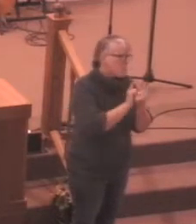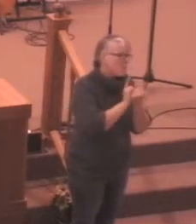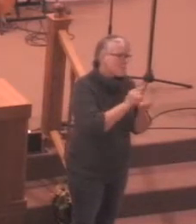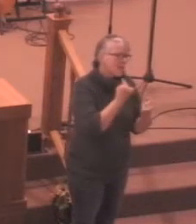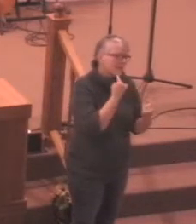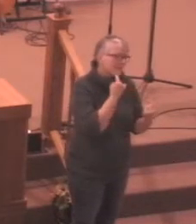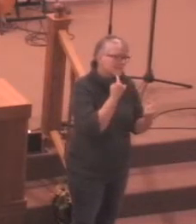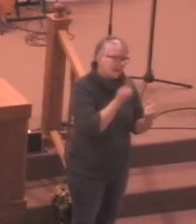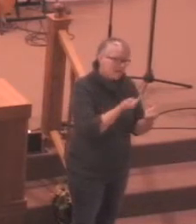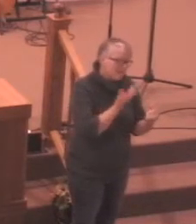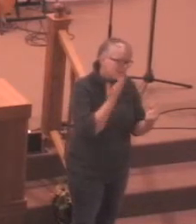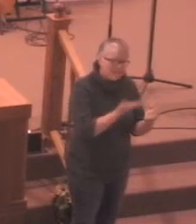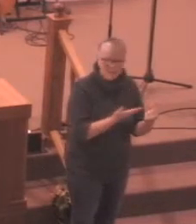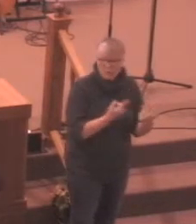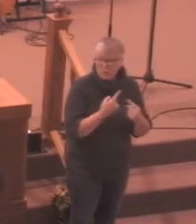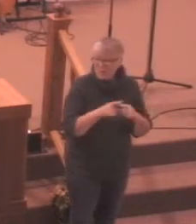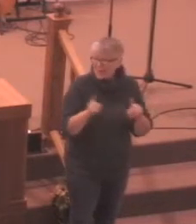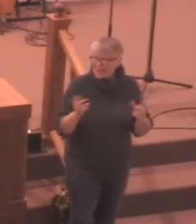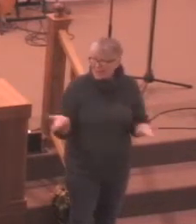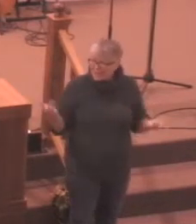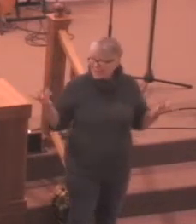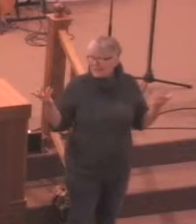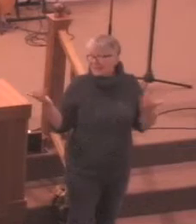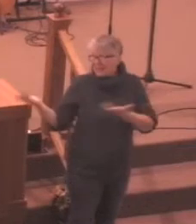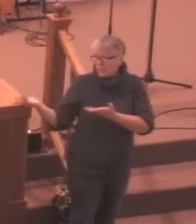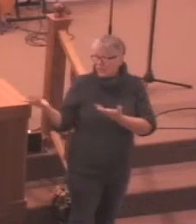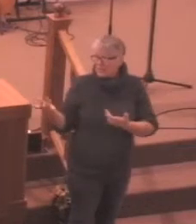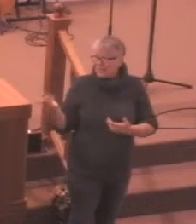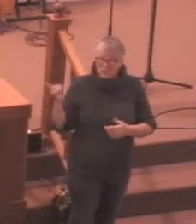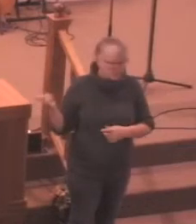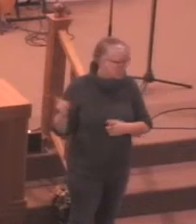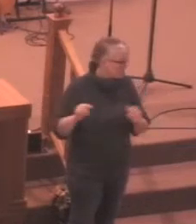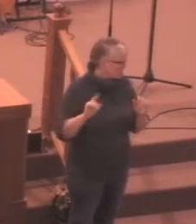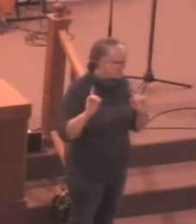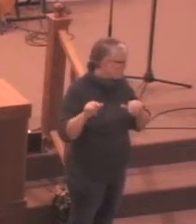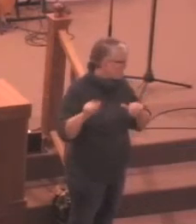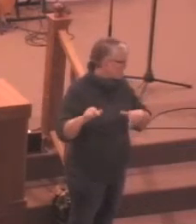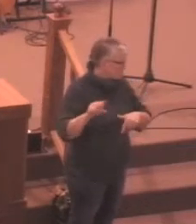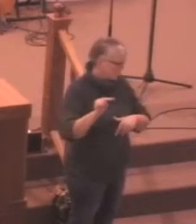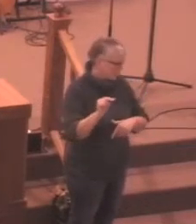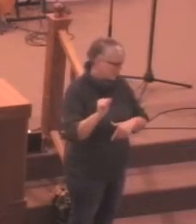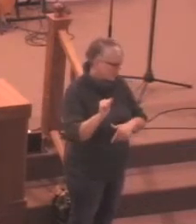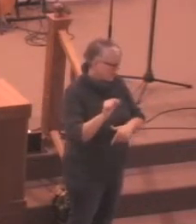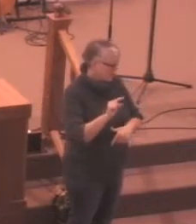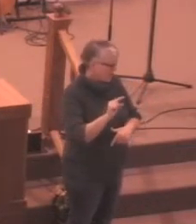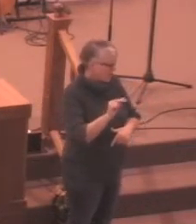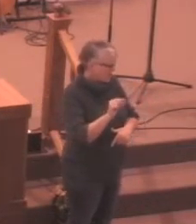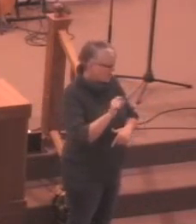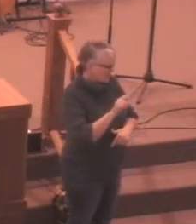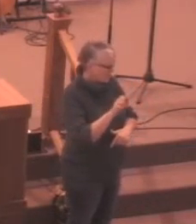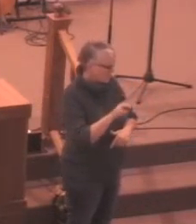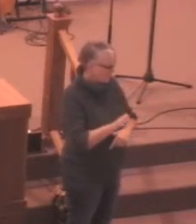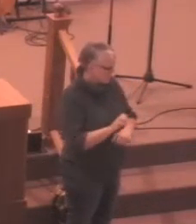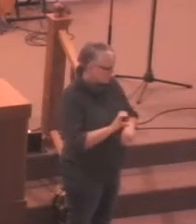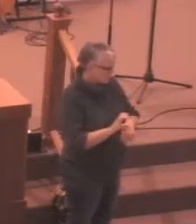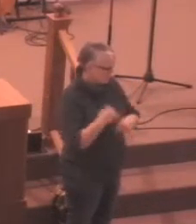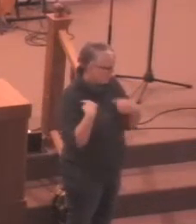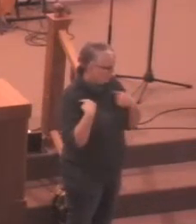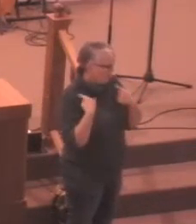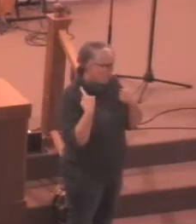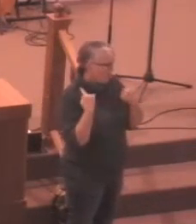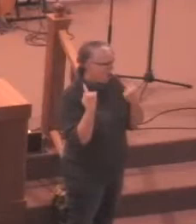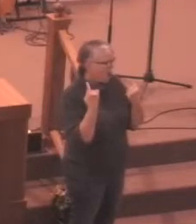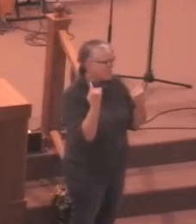But I think Diane can. She's been with the Nazarene Church for, well, I think she was the one that started the first